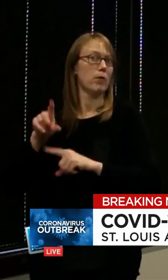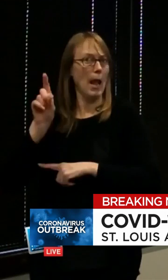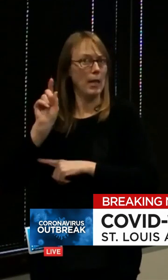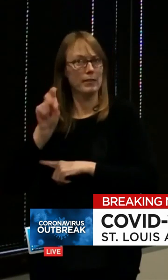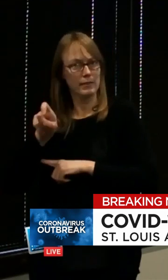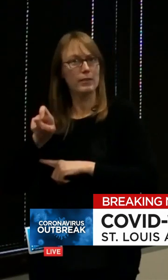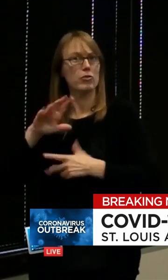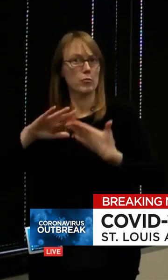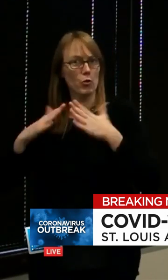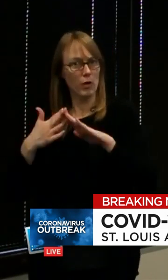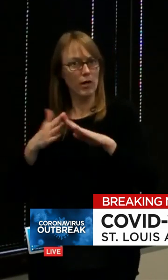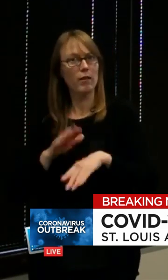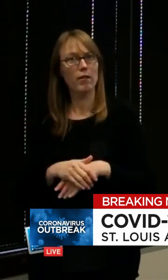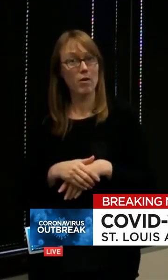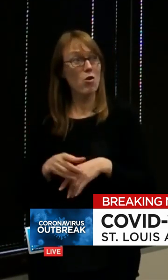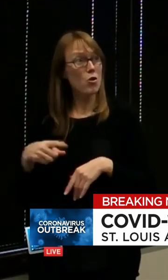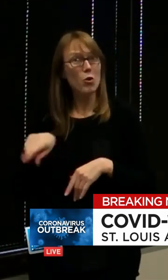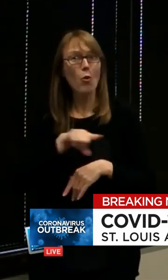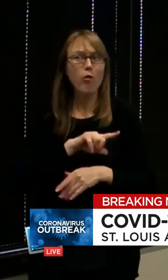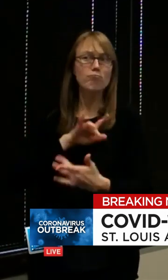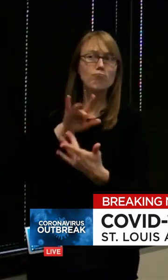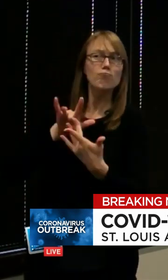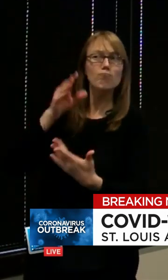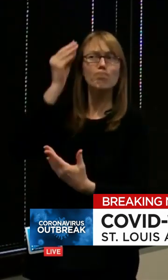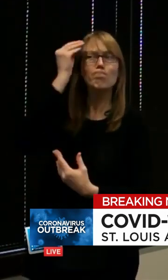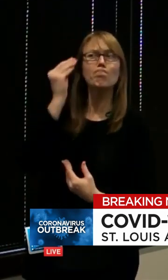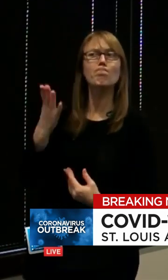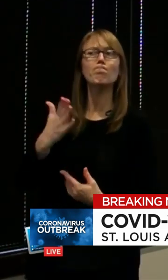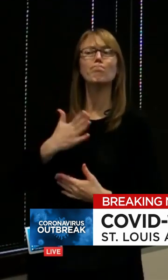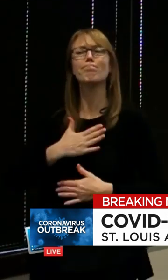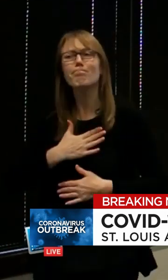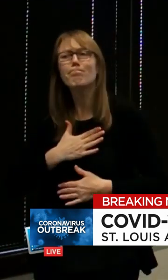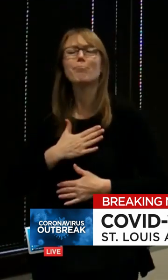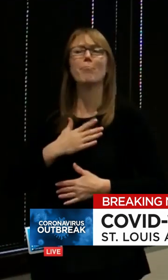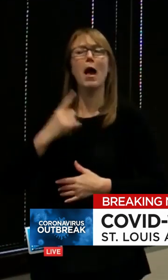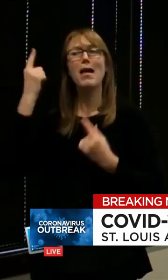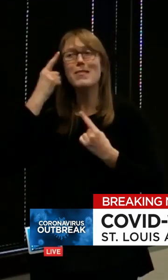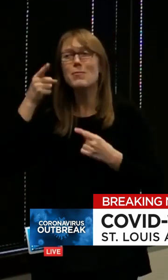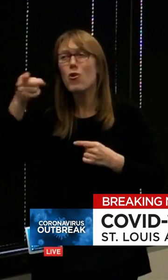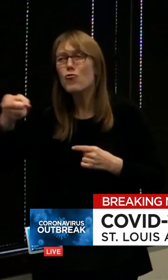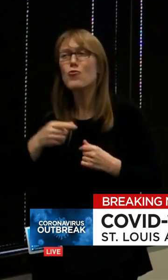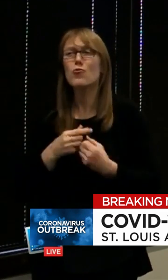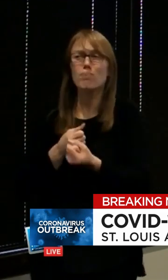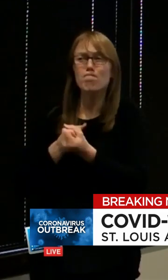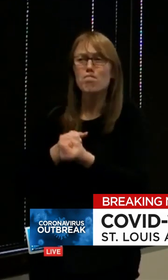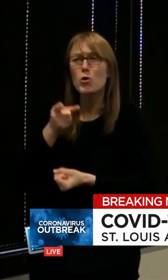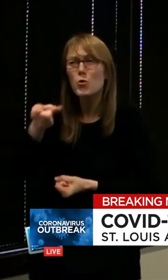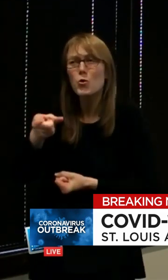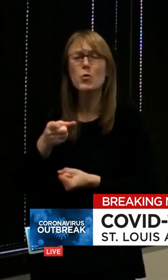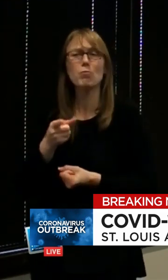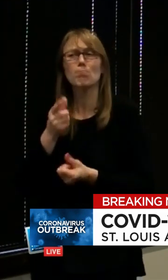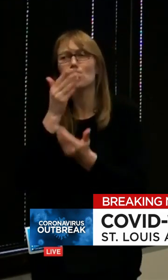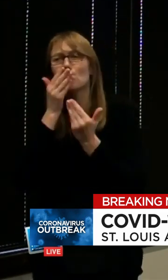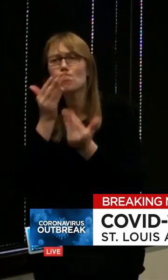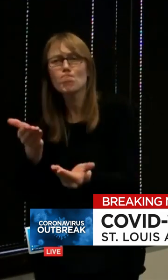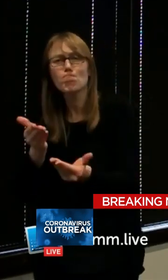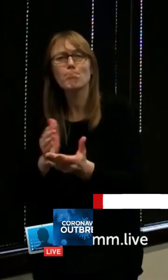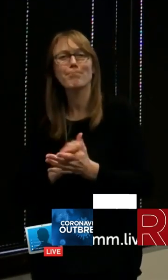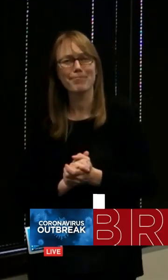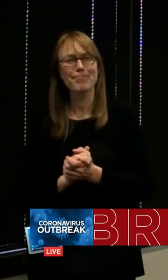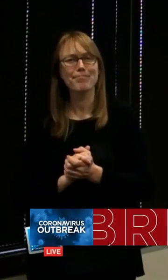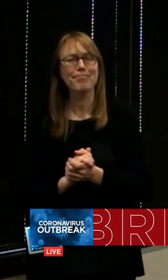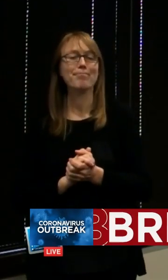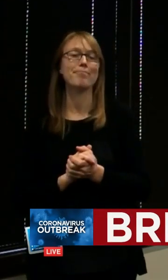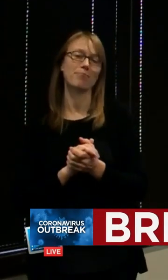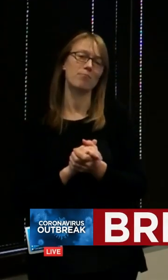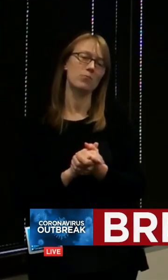Let them know you're thinking about them. Let them know that you support them and that we're all in this together. And so thank you for